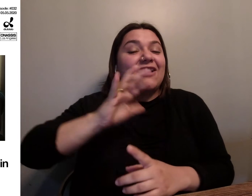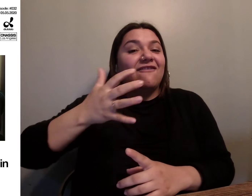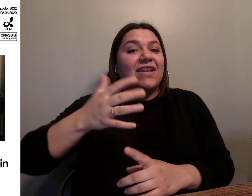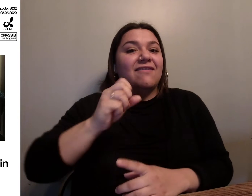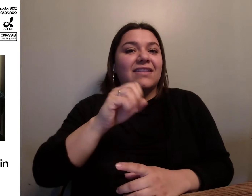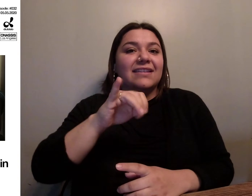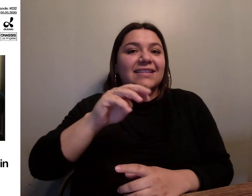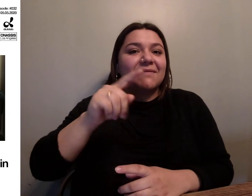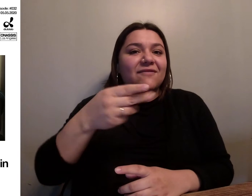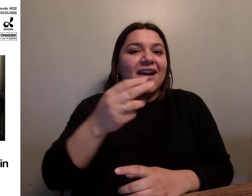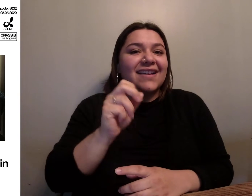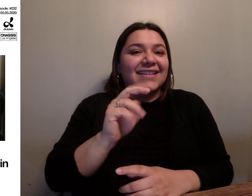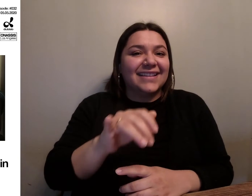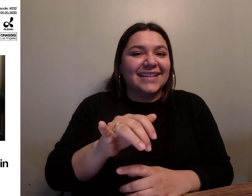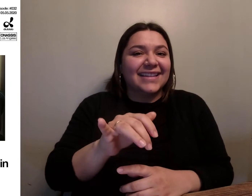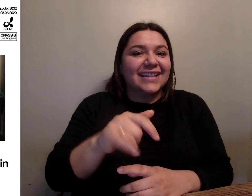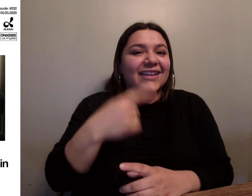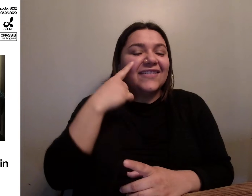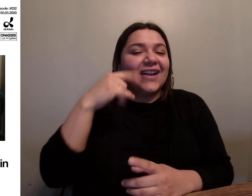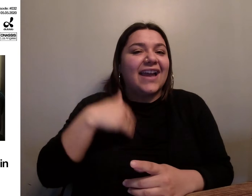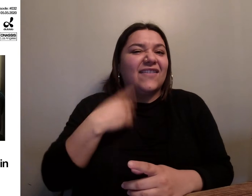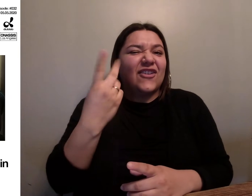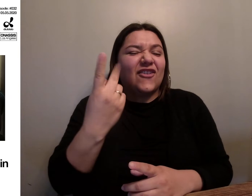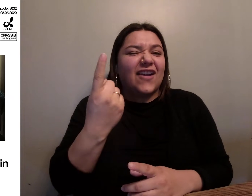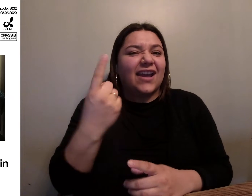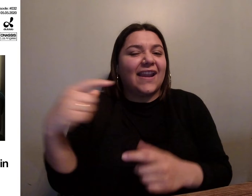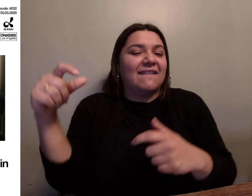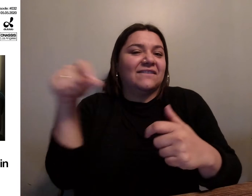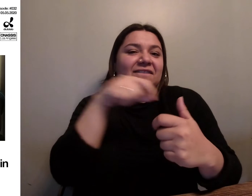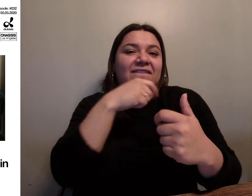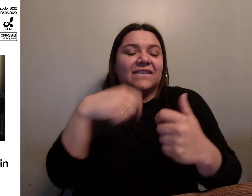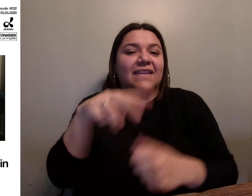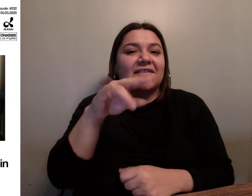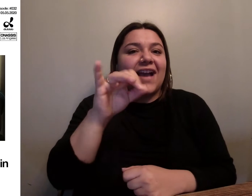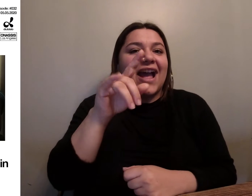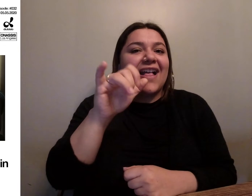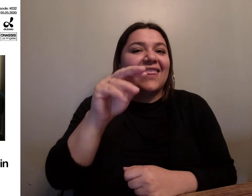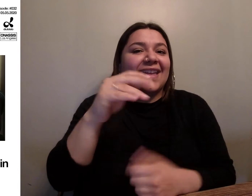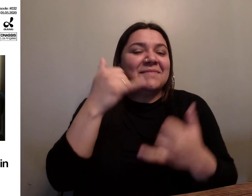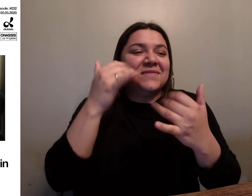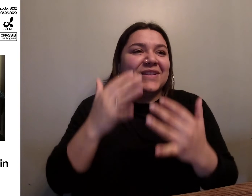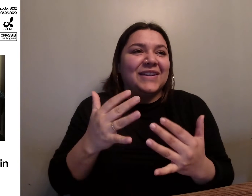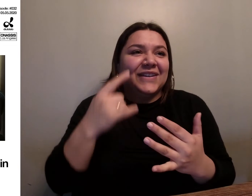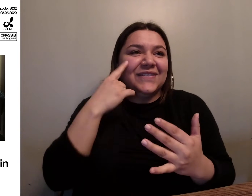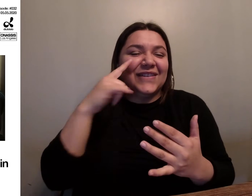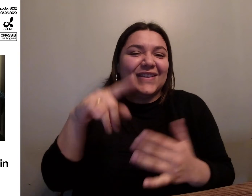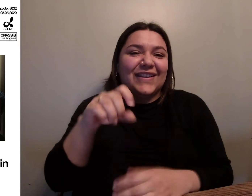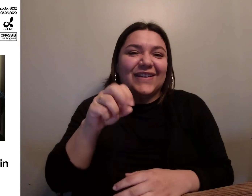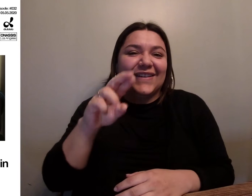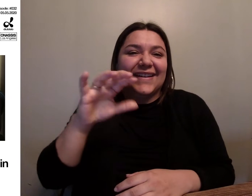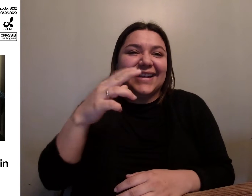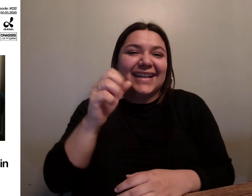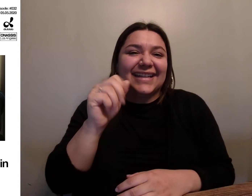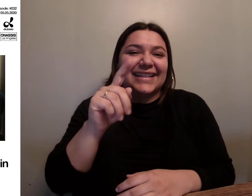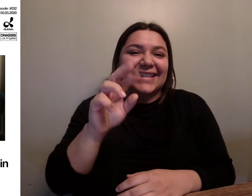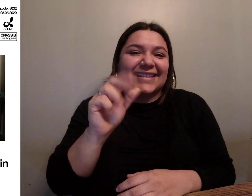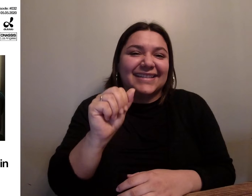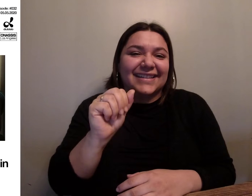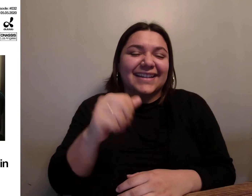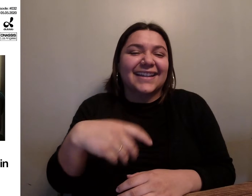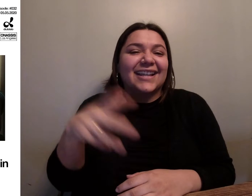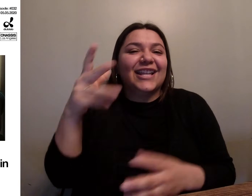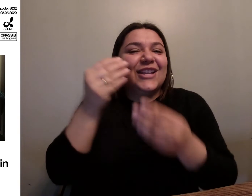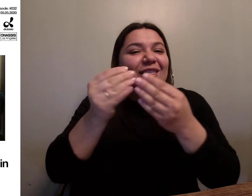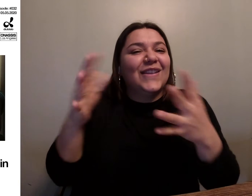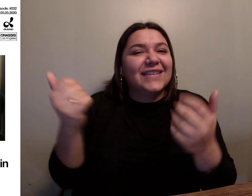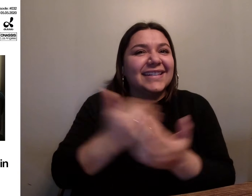of the orchestra and hearing just that one part. You lose everything. Right. And so I started